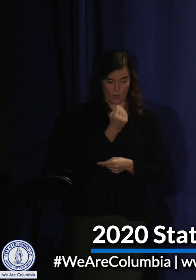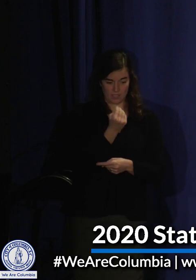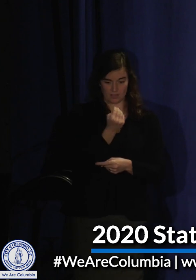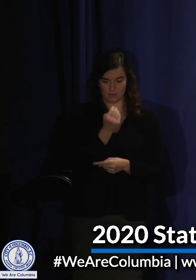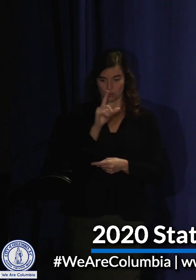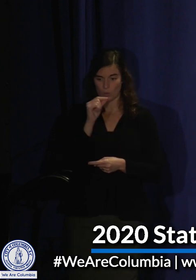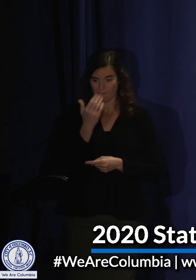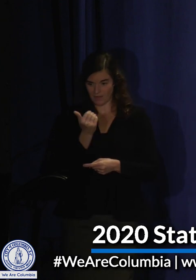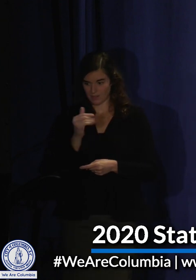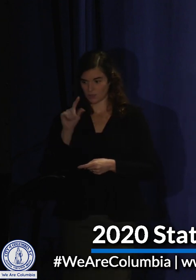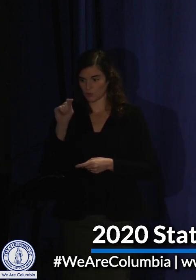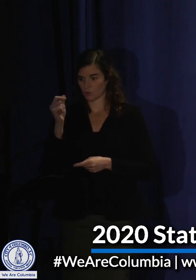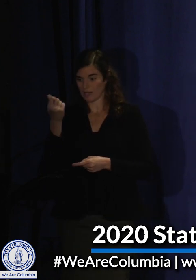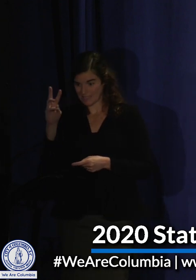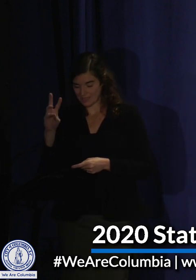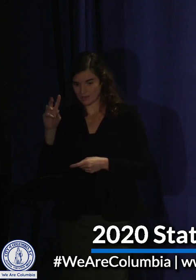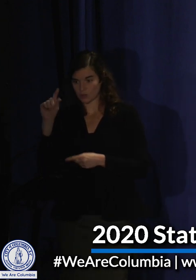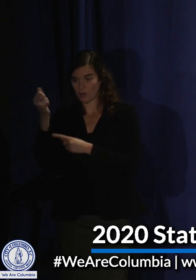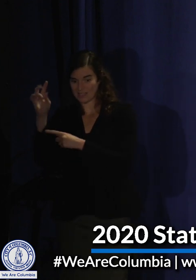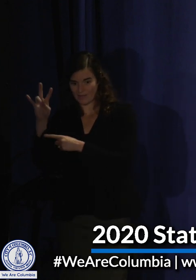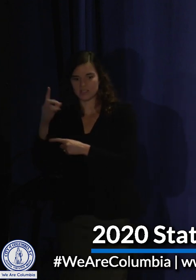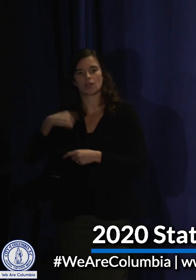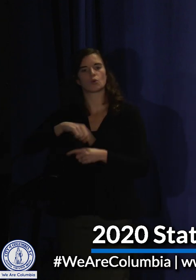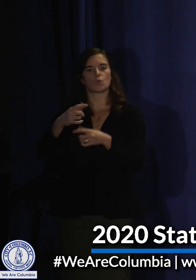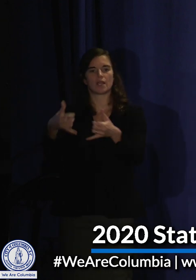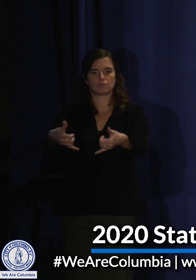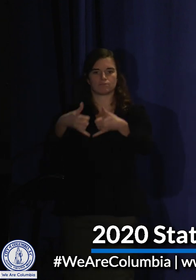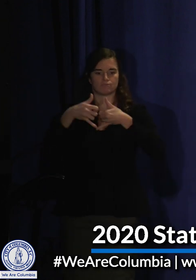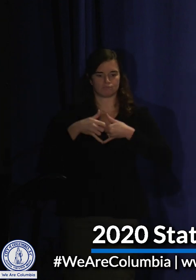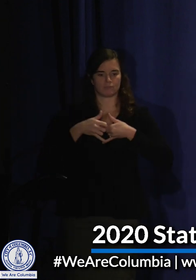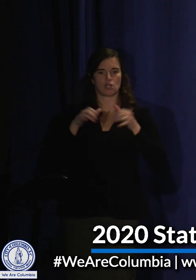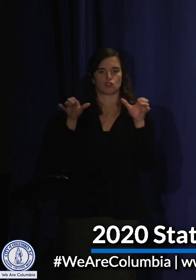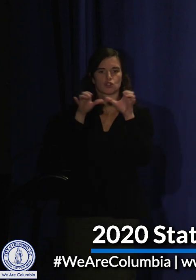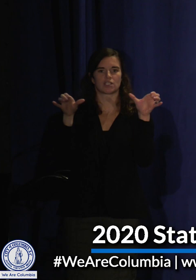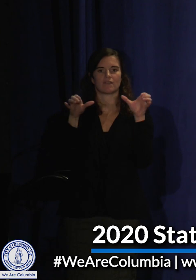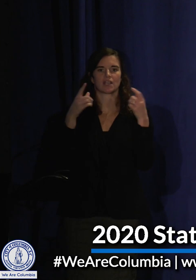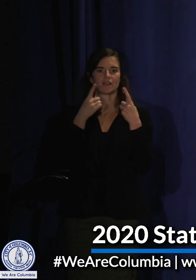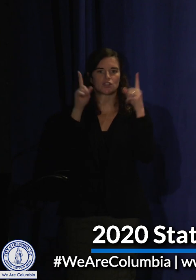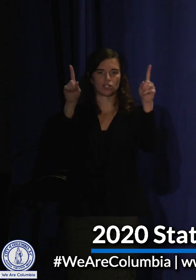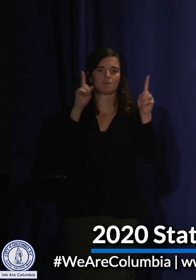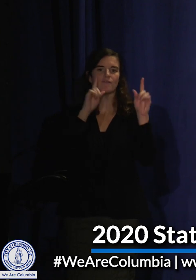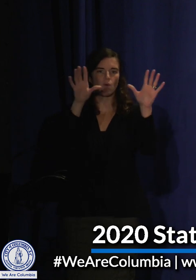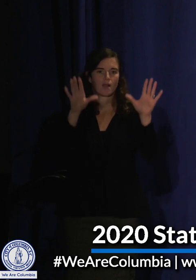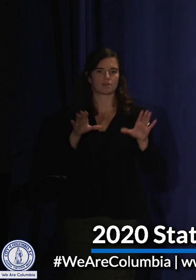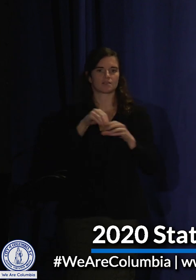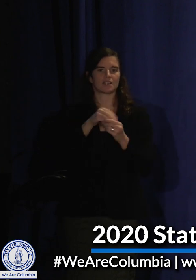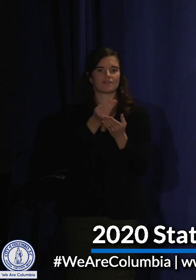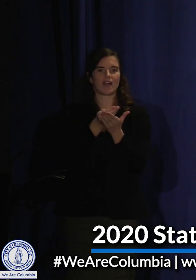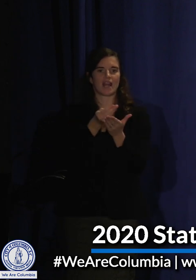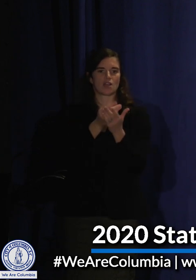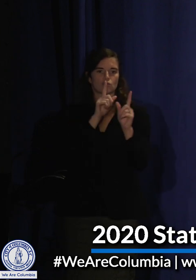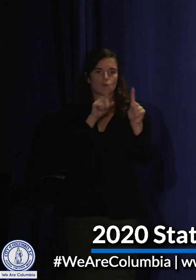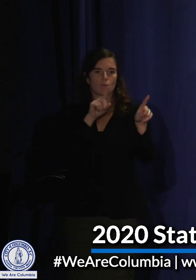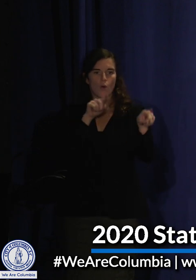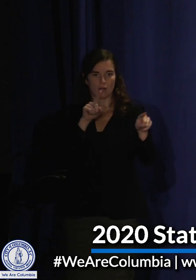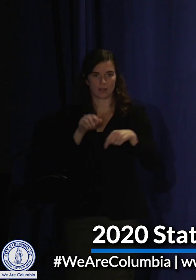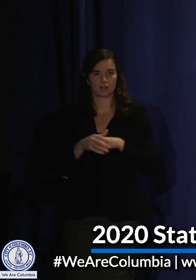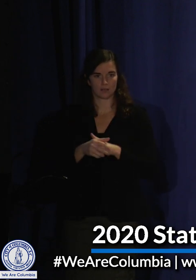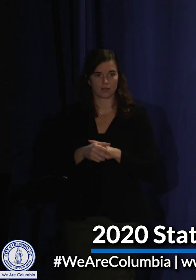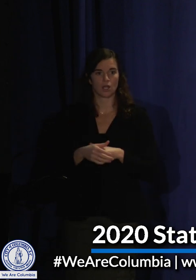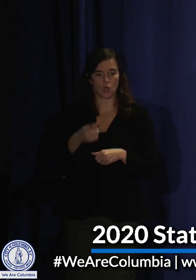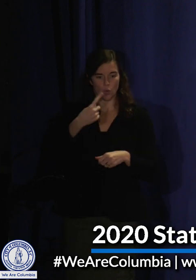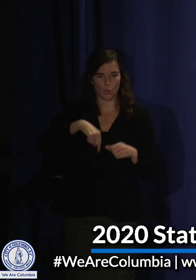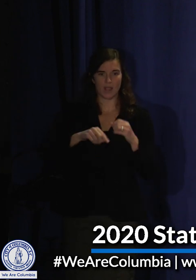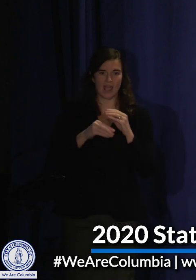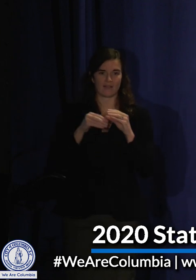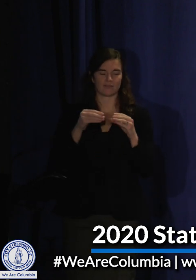15, 16, 17, and 18, the Certificate of Achievement for Excellence in Financial Reporting. We fully restored the city's reserve